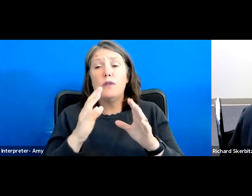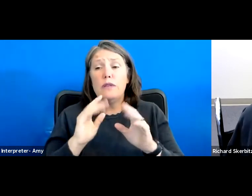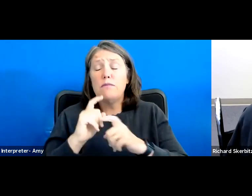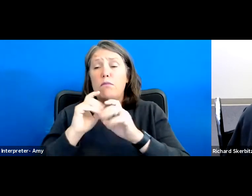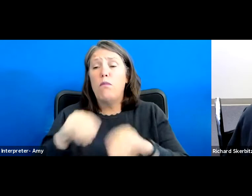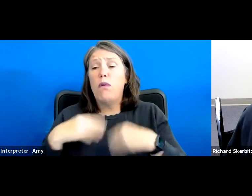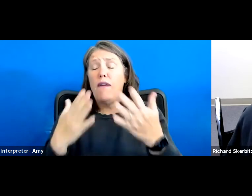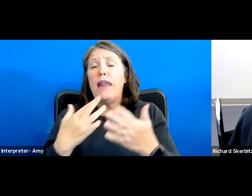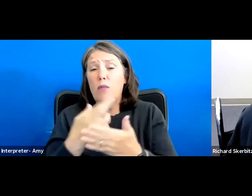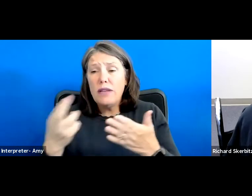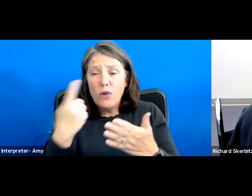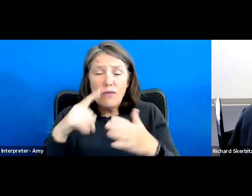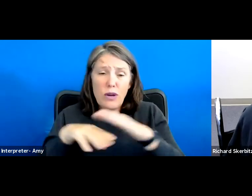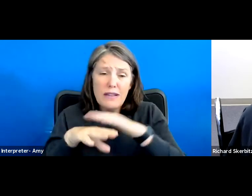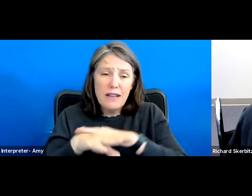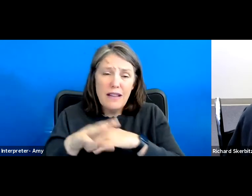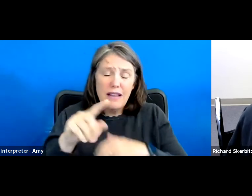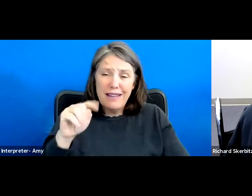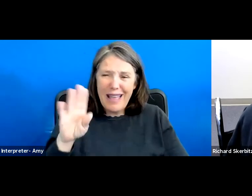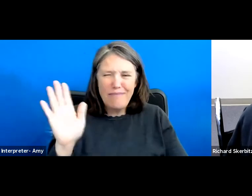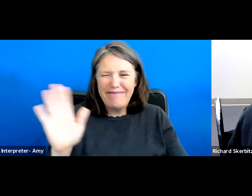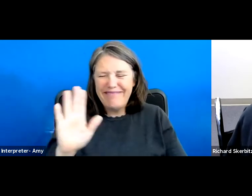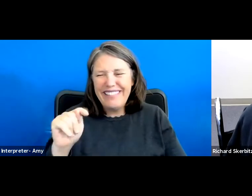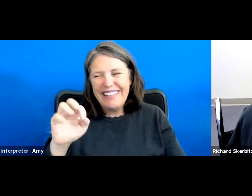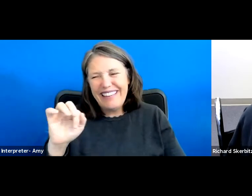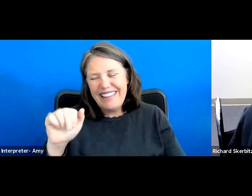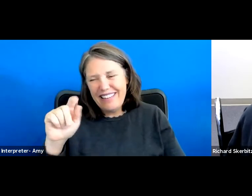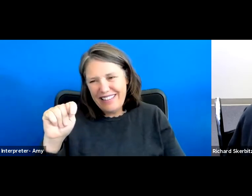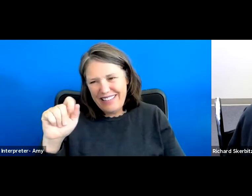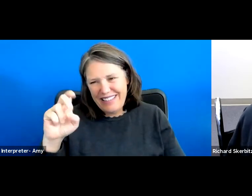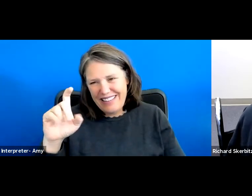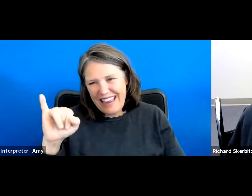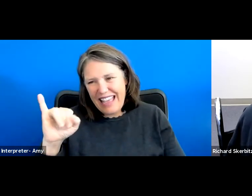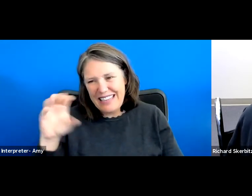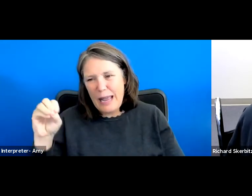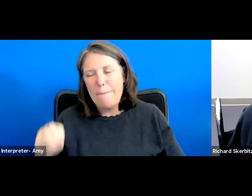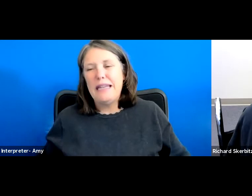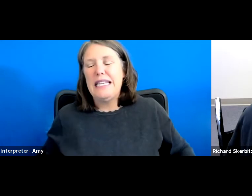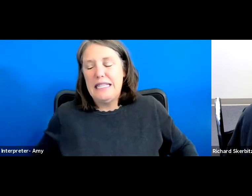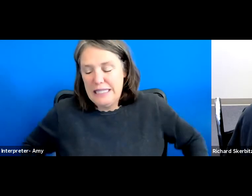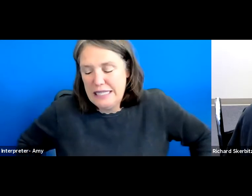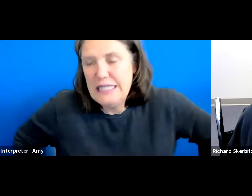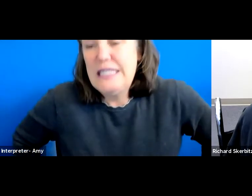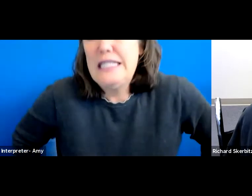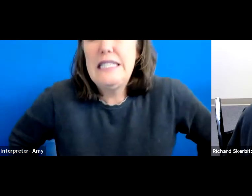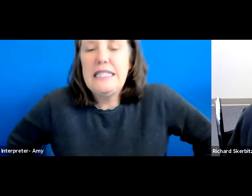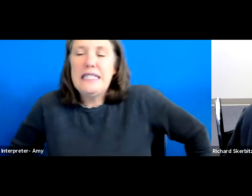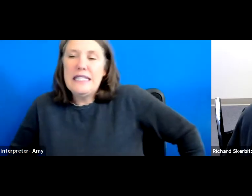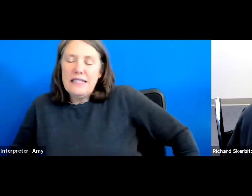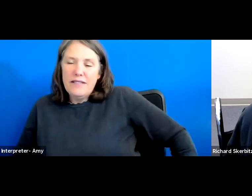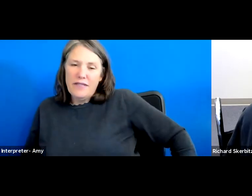for accessible accessible taxi companies, and whether